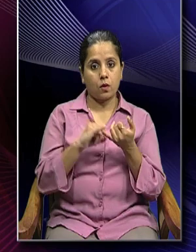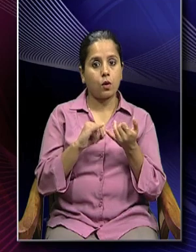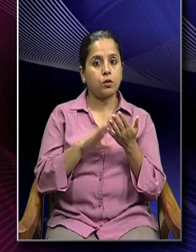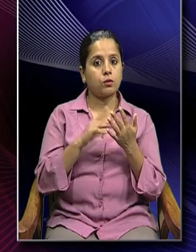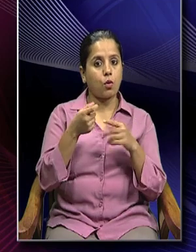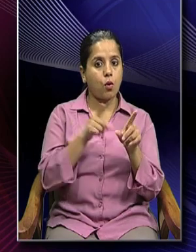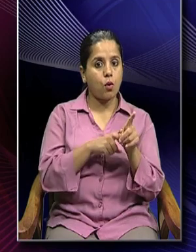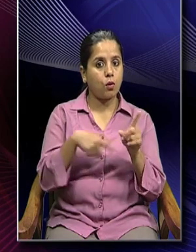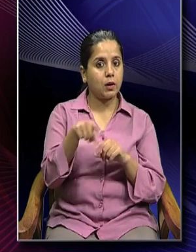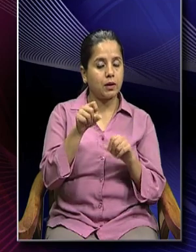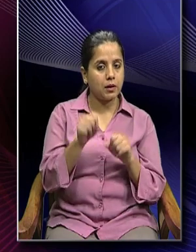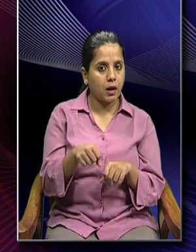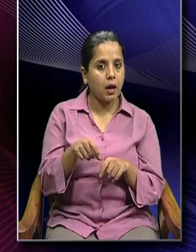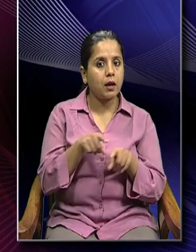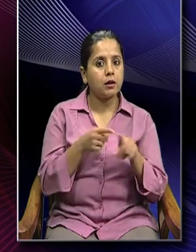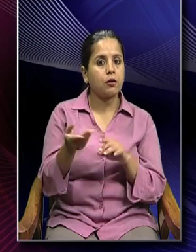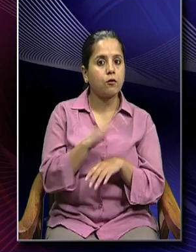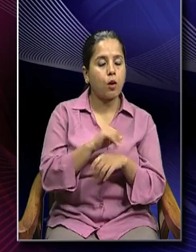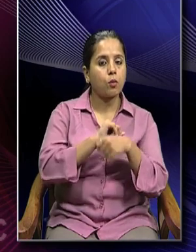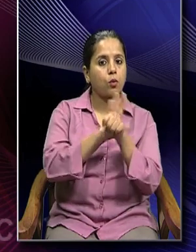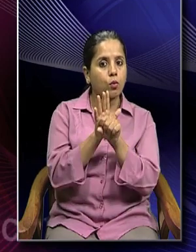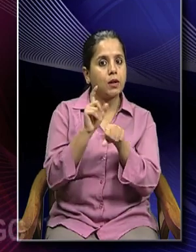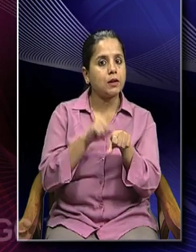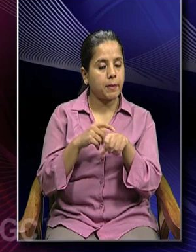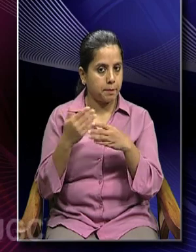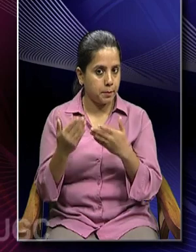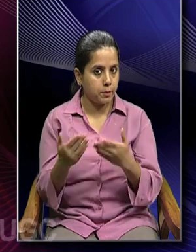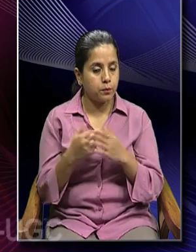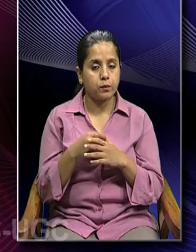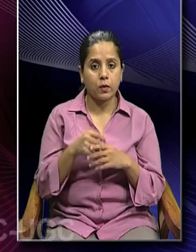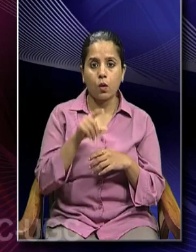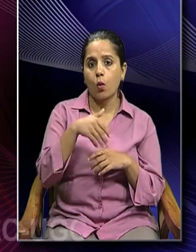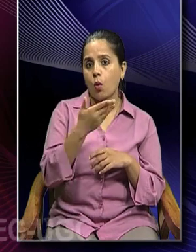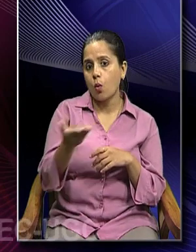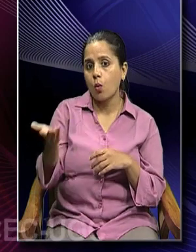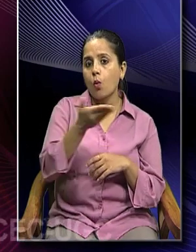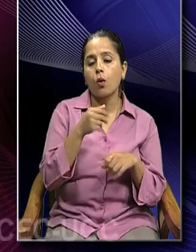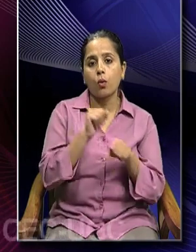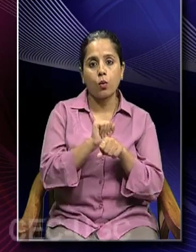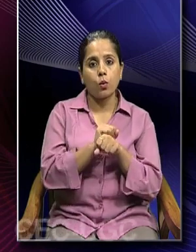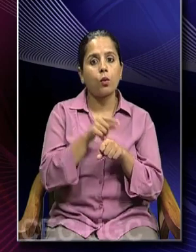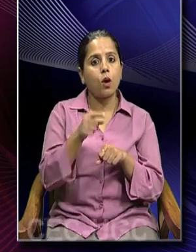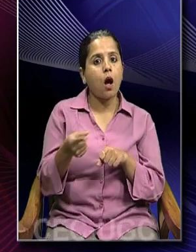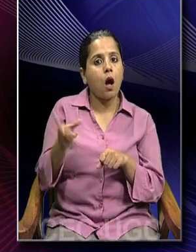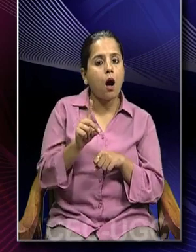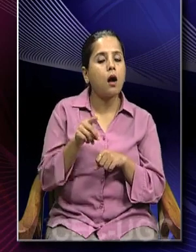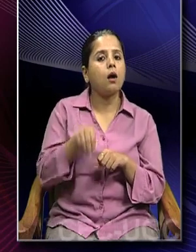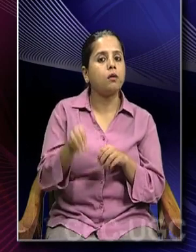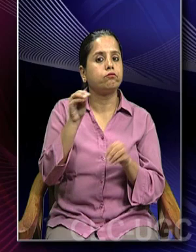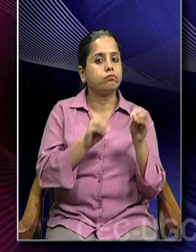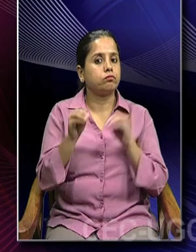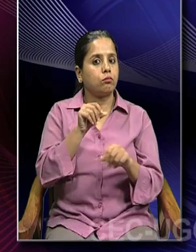of cosmonity can be taken from the pandemic of COVID-19, where each and every function was redrafted, their processes